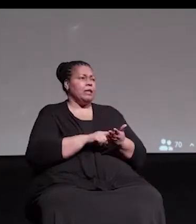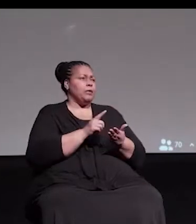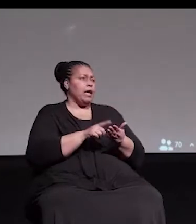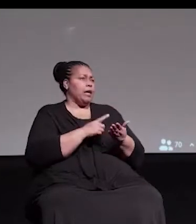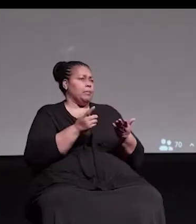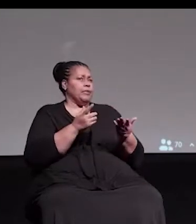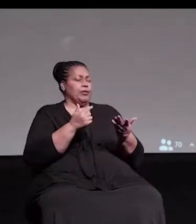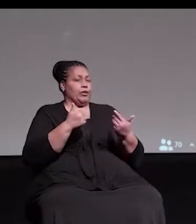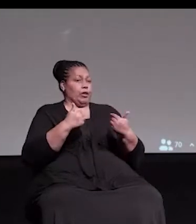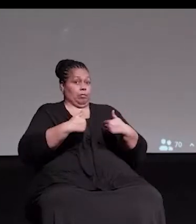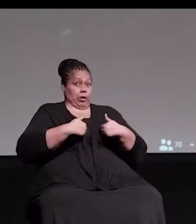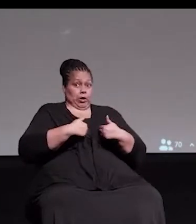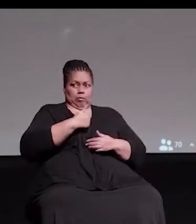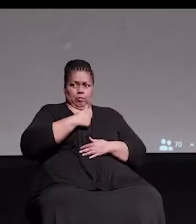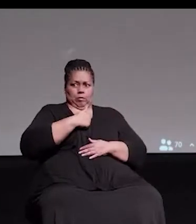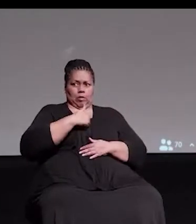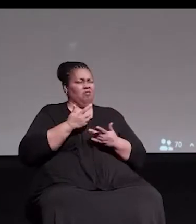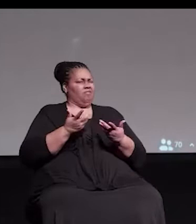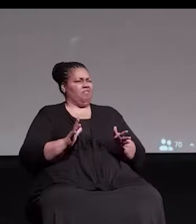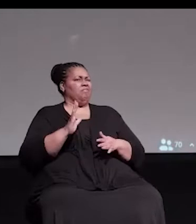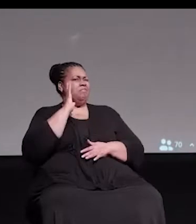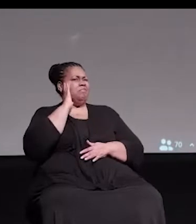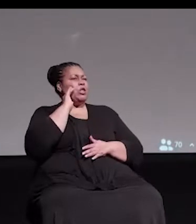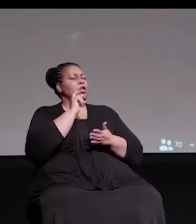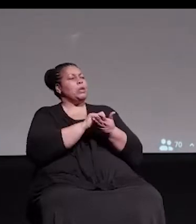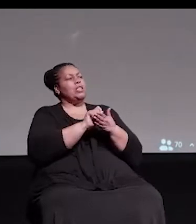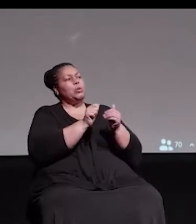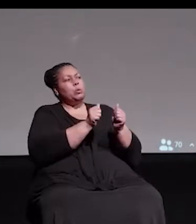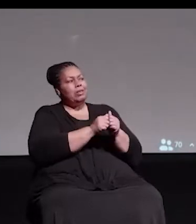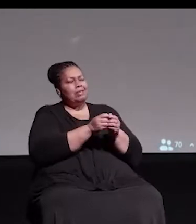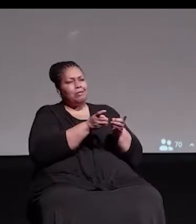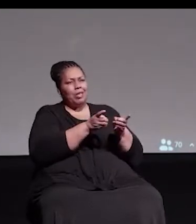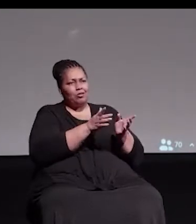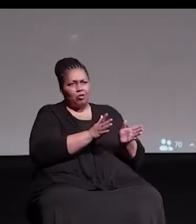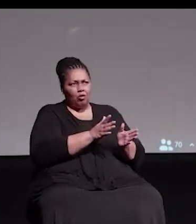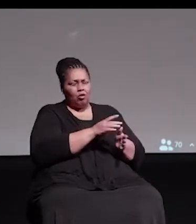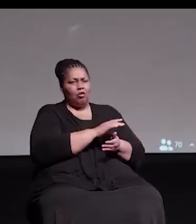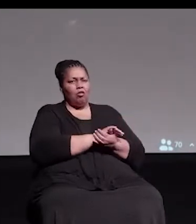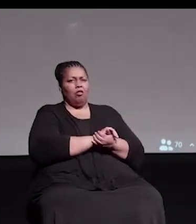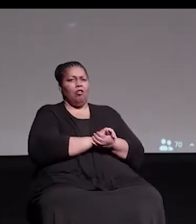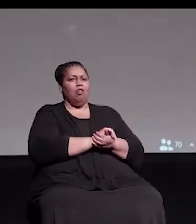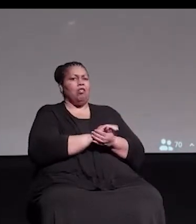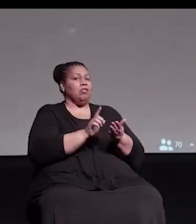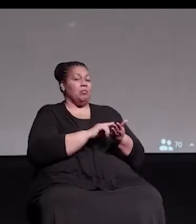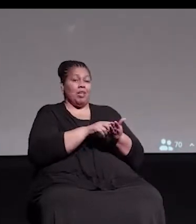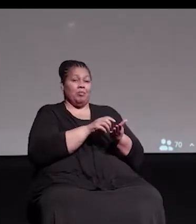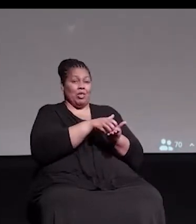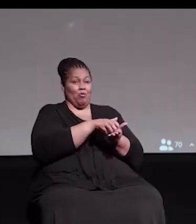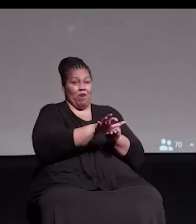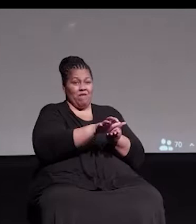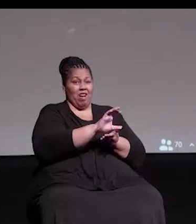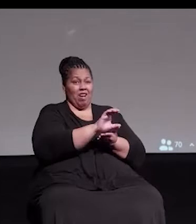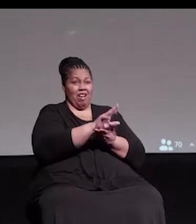I certainly have written with the director, you know, there's narration sometimes in rough cuts, you know, in the